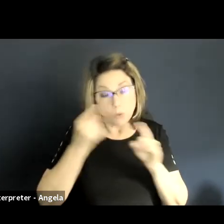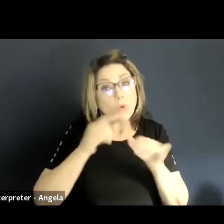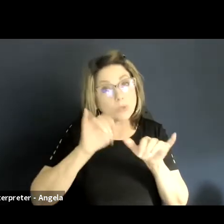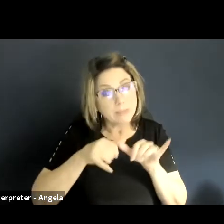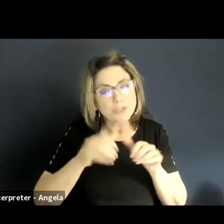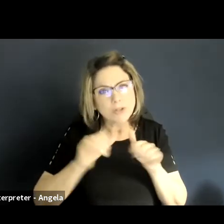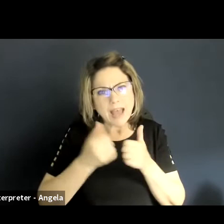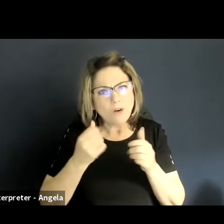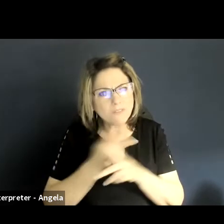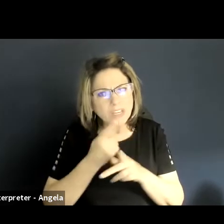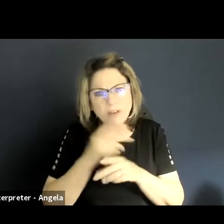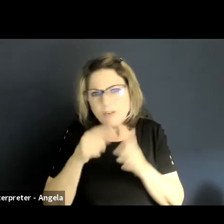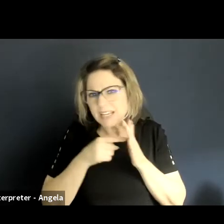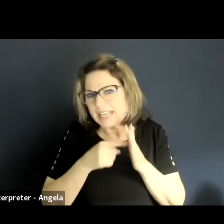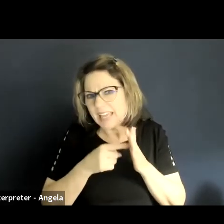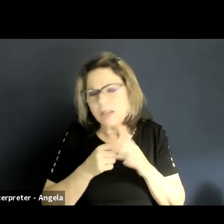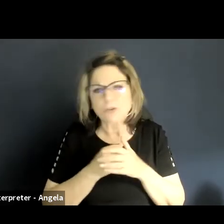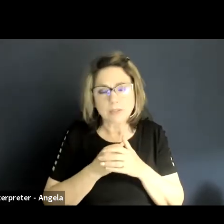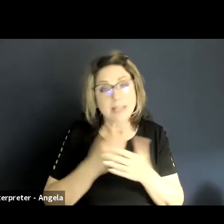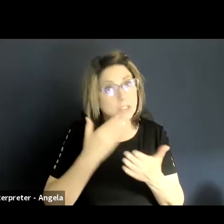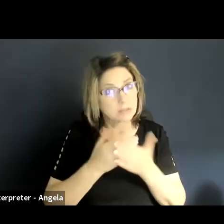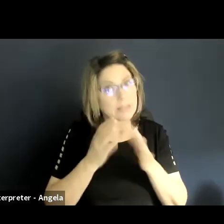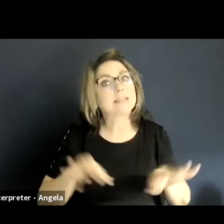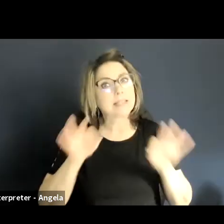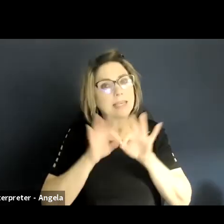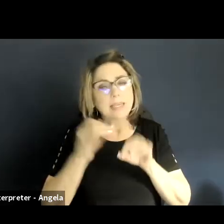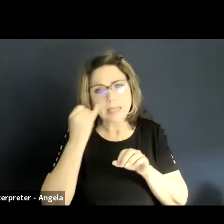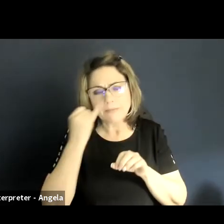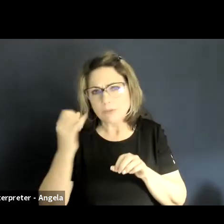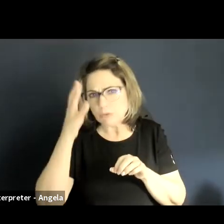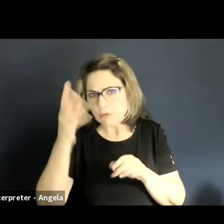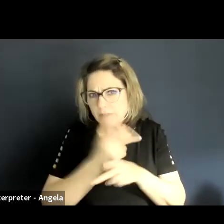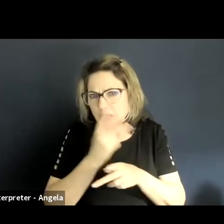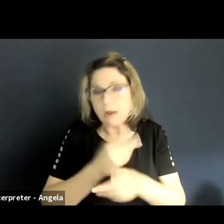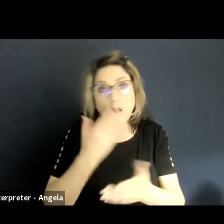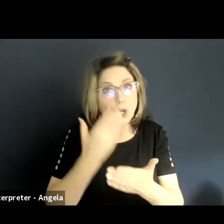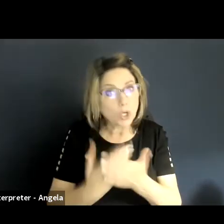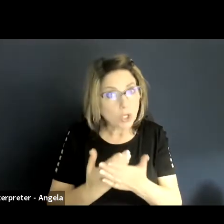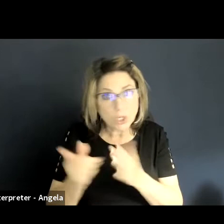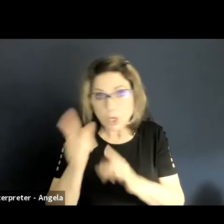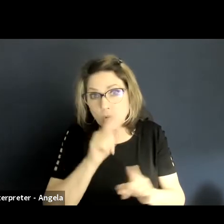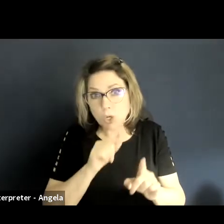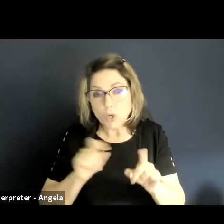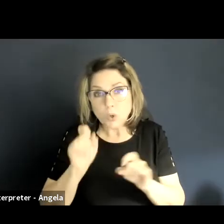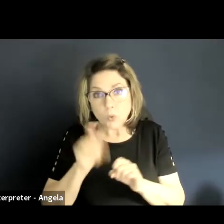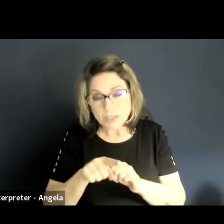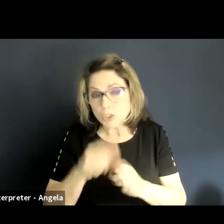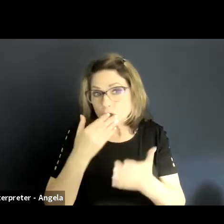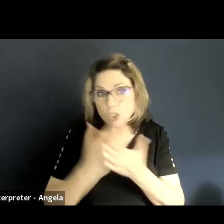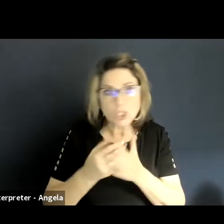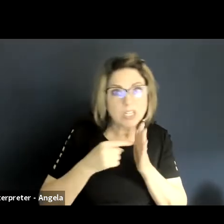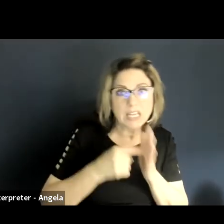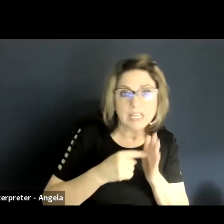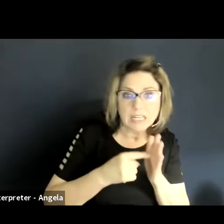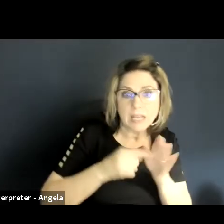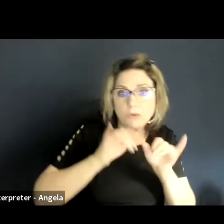that's really the key to good program evaluation, is if you come up with good questions and then good indicators to measure